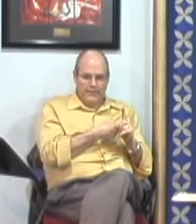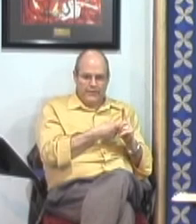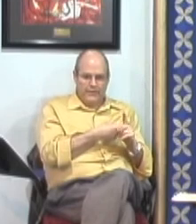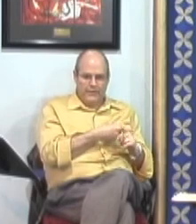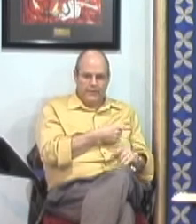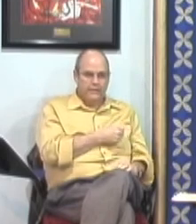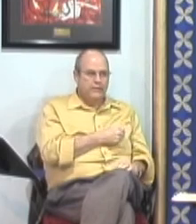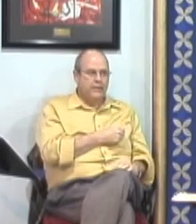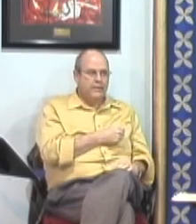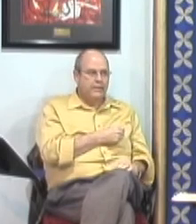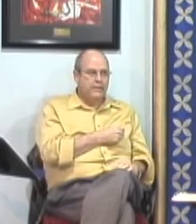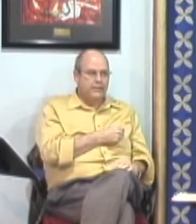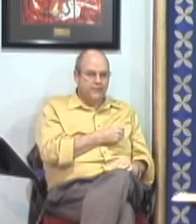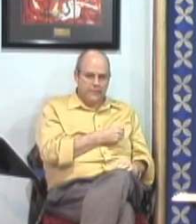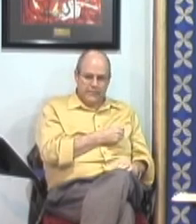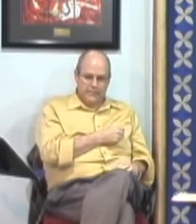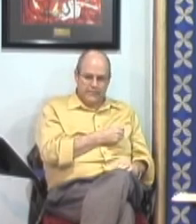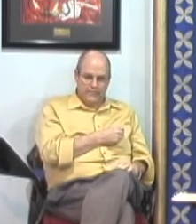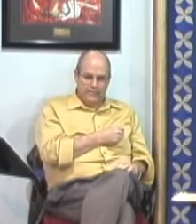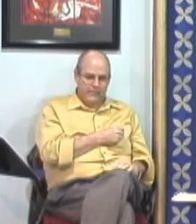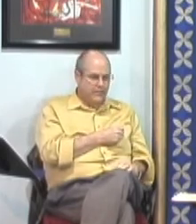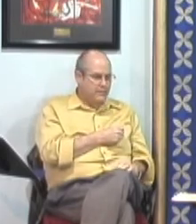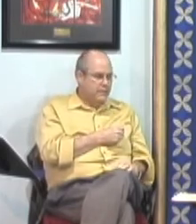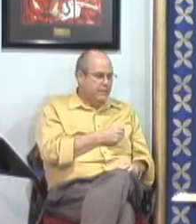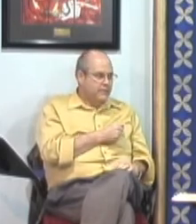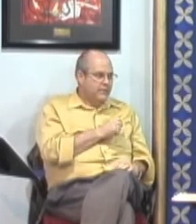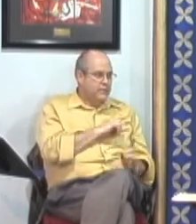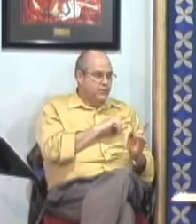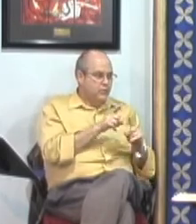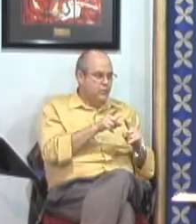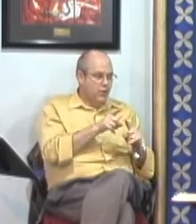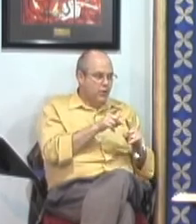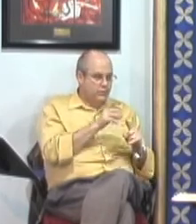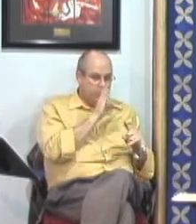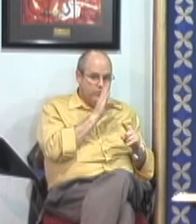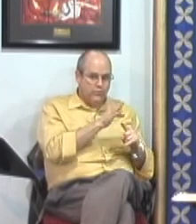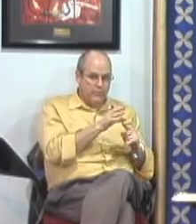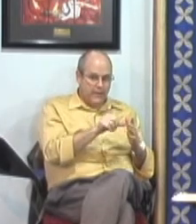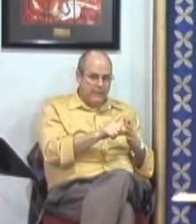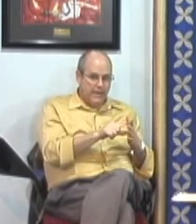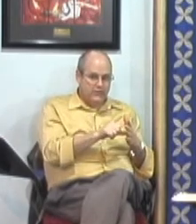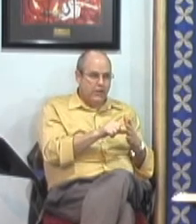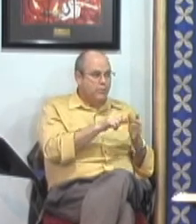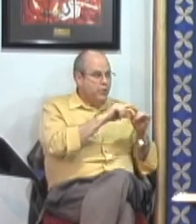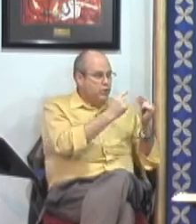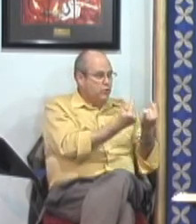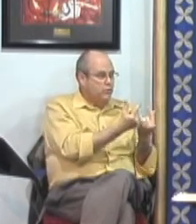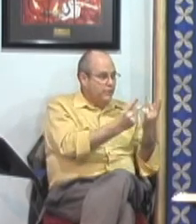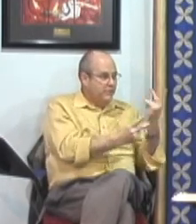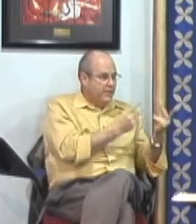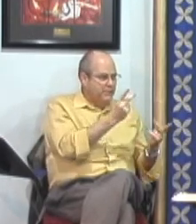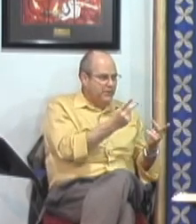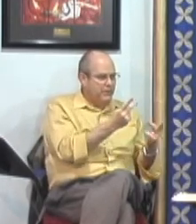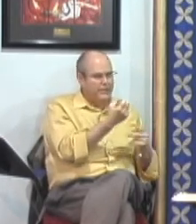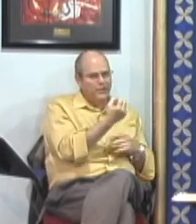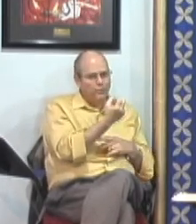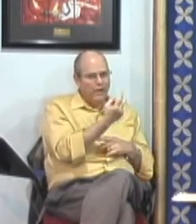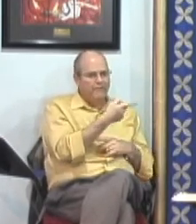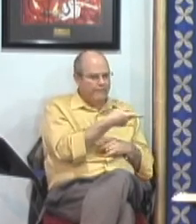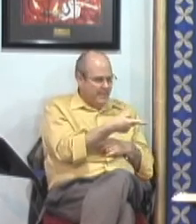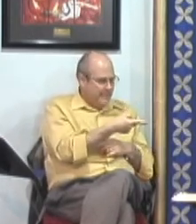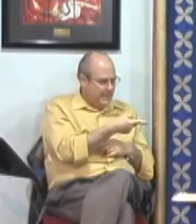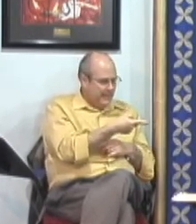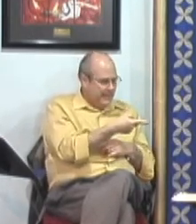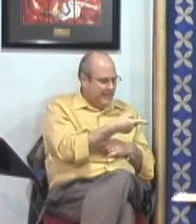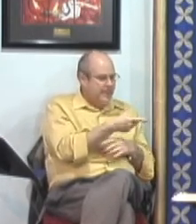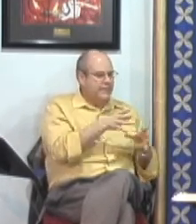ofgod.com. And the /6.html gets you to the direct page. But there's a group of people, it looked like there was about a dozen of them, that have